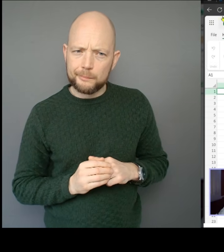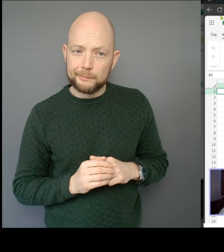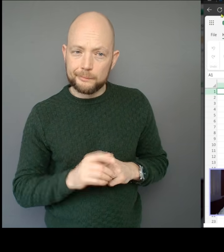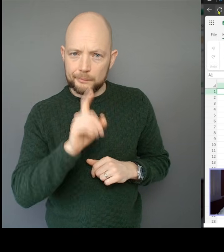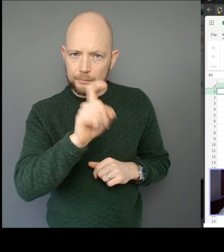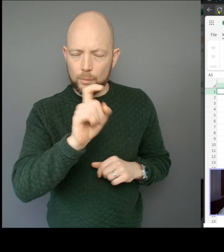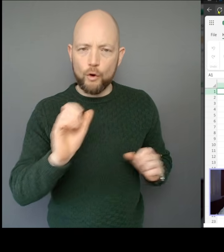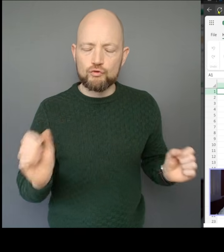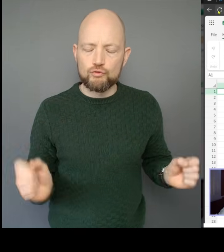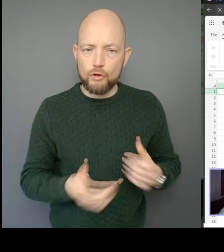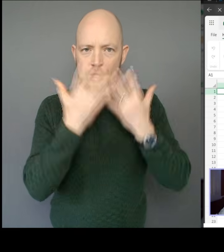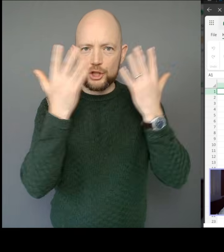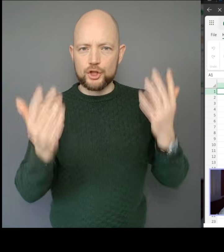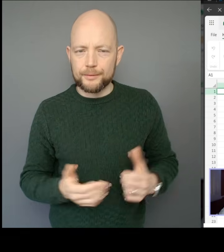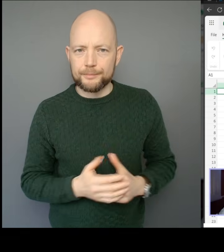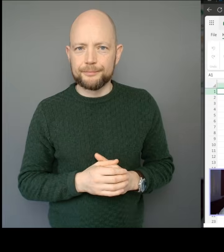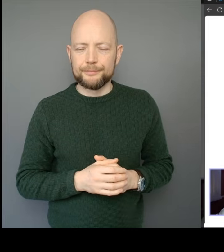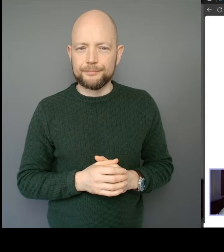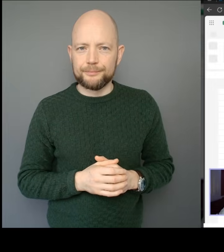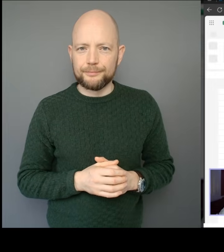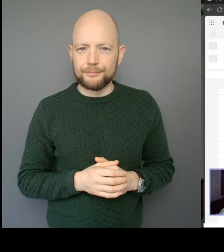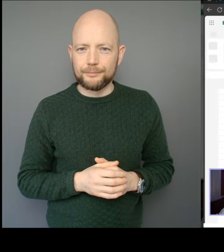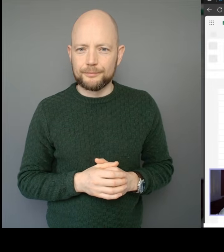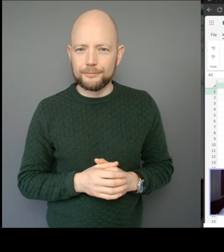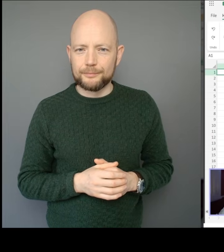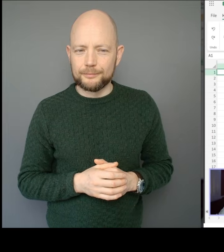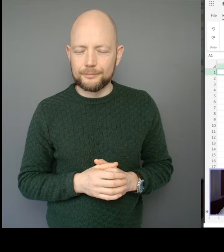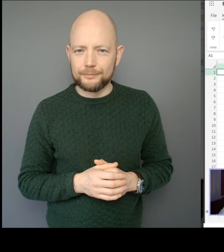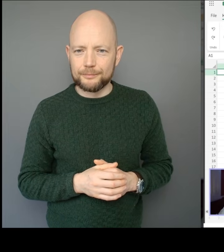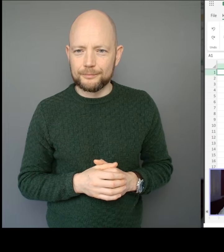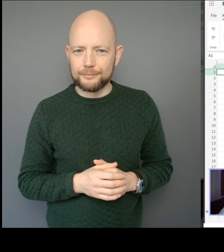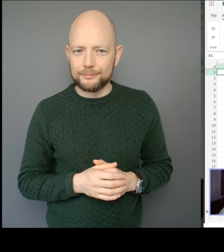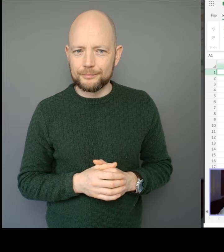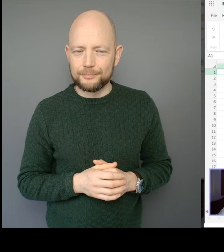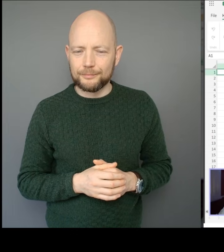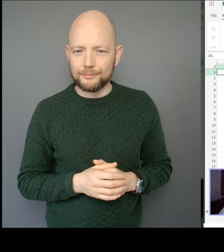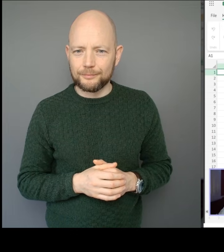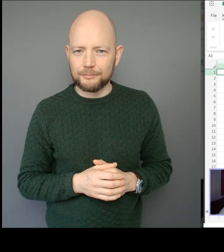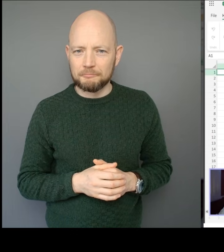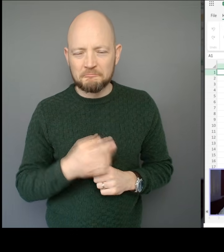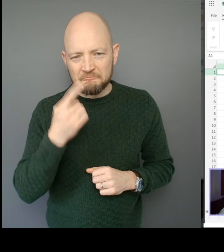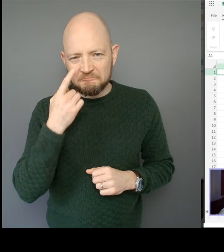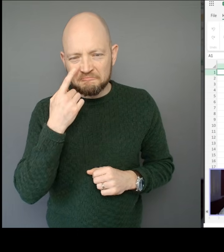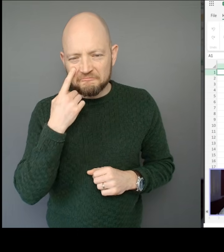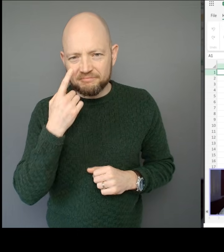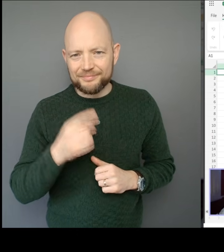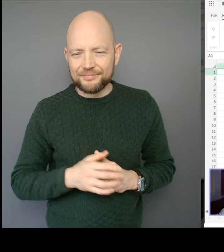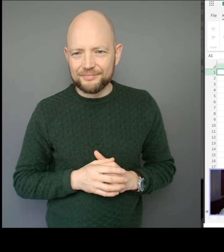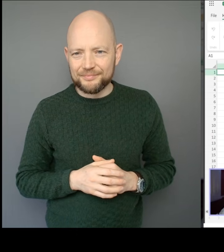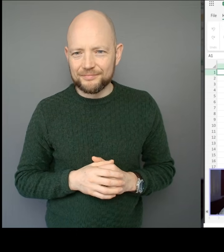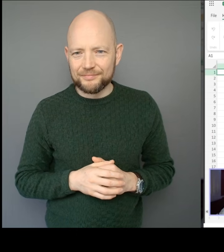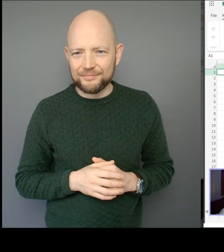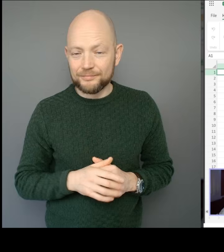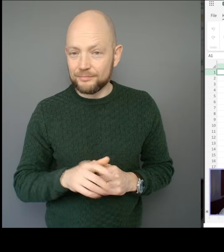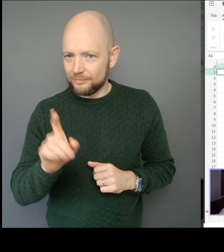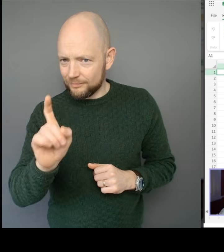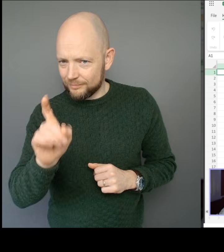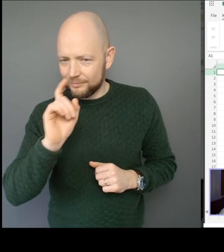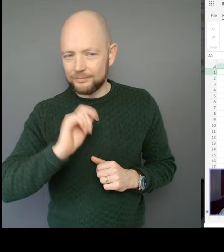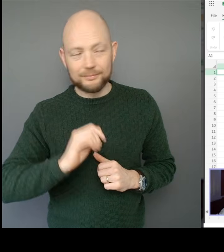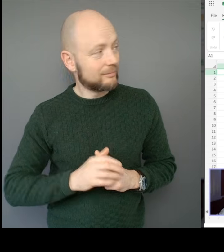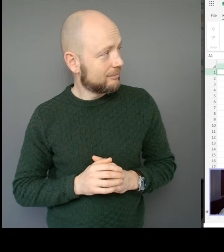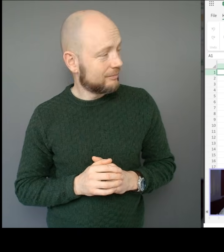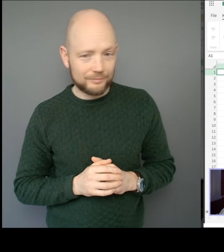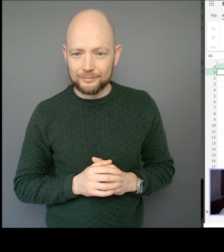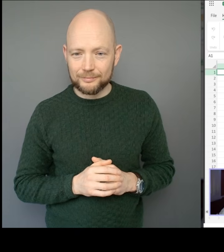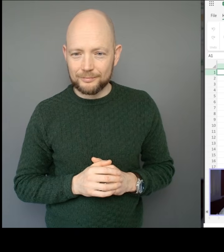refresh on this browser, and let's see what happens here. So I'm just refreshing the browser. I'm going to select Copilot